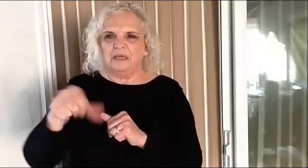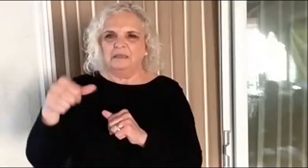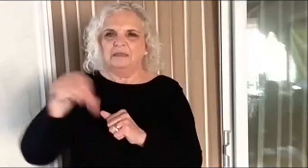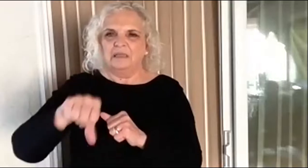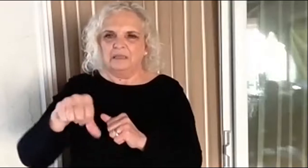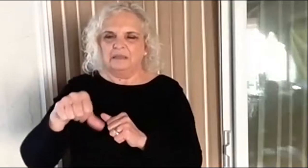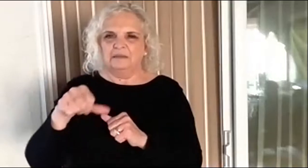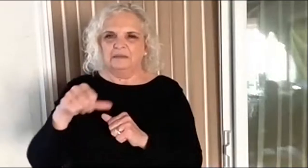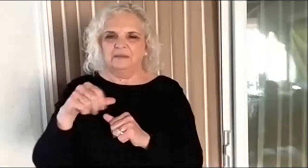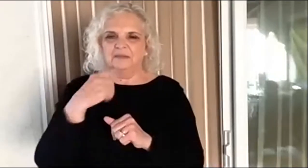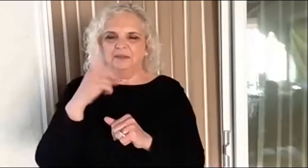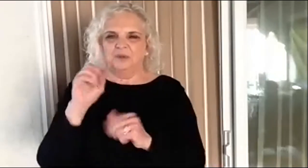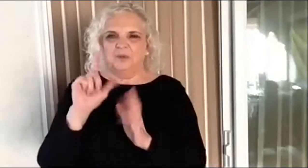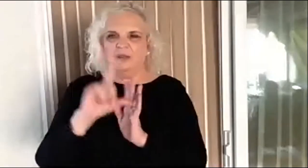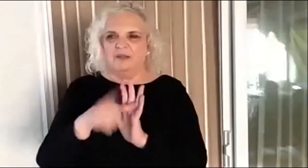it later.